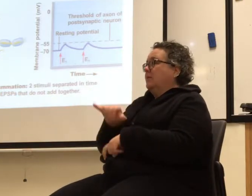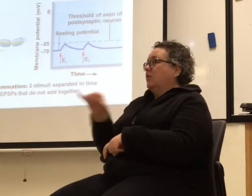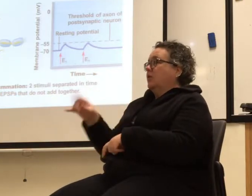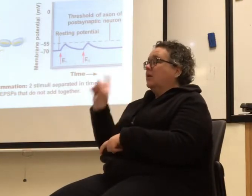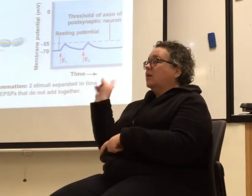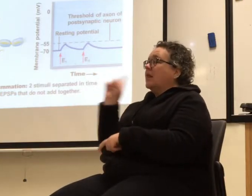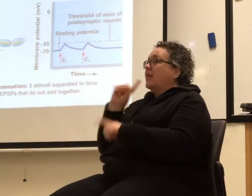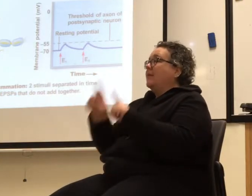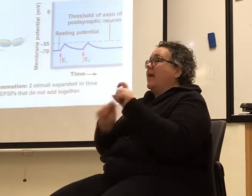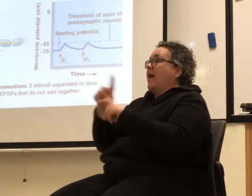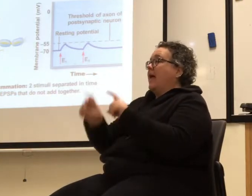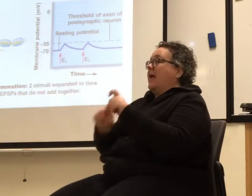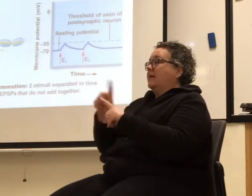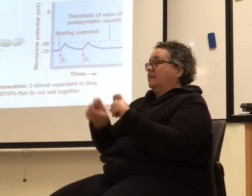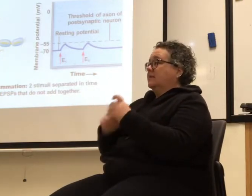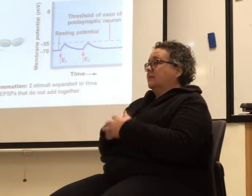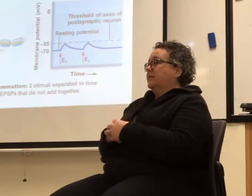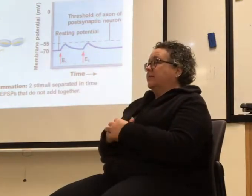you some questions here.